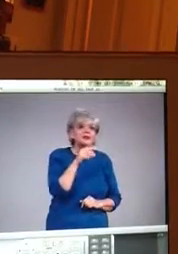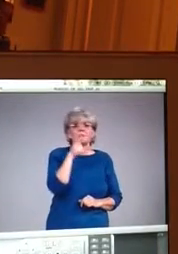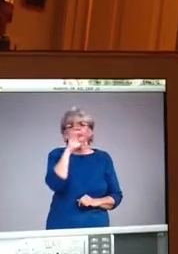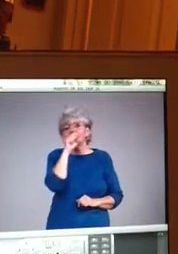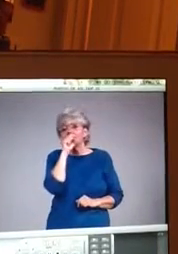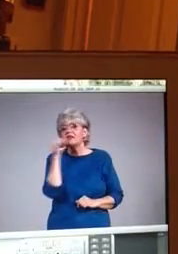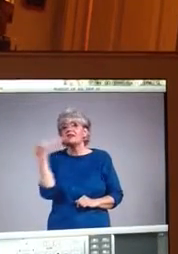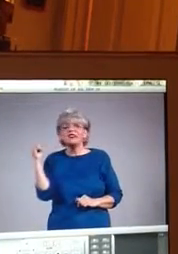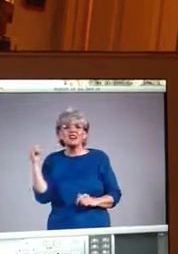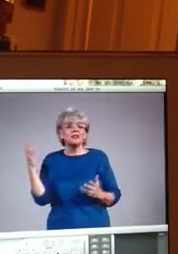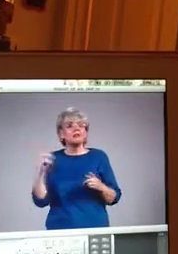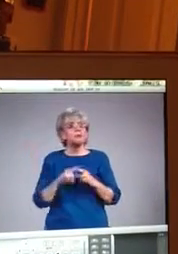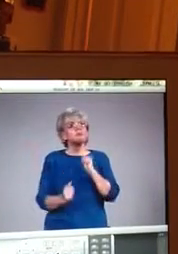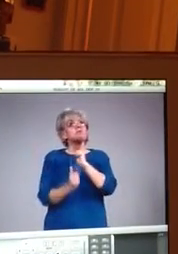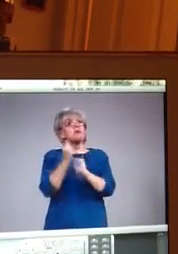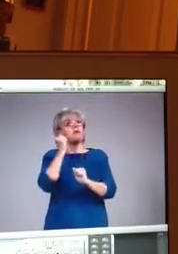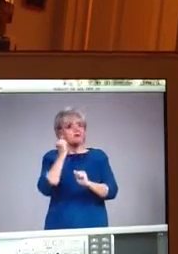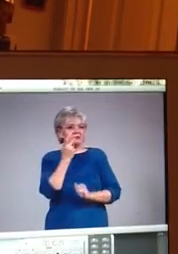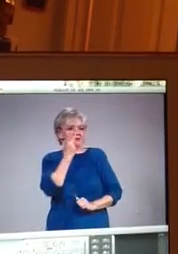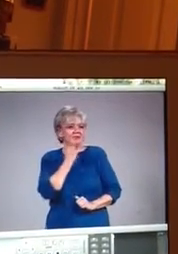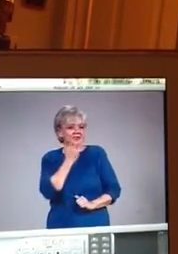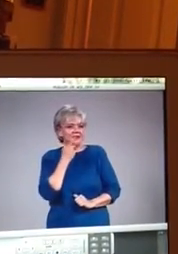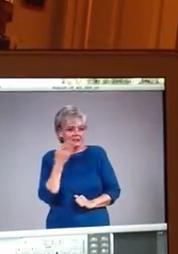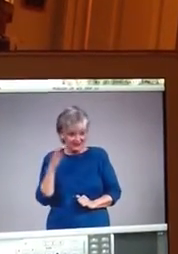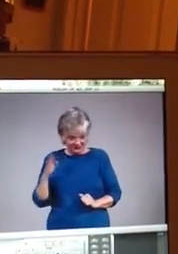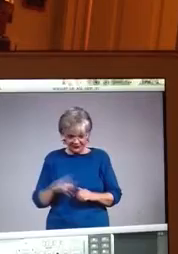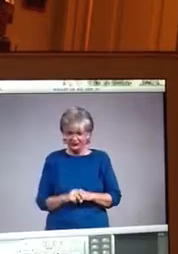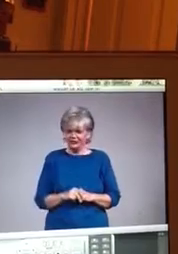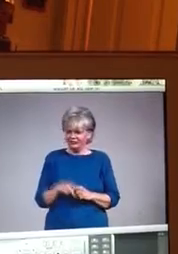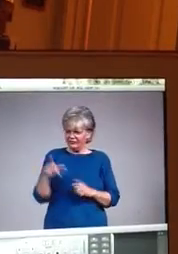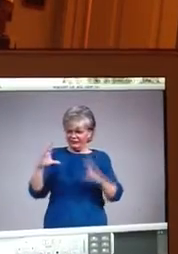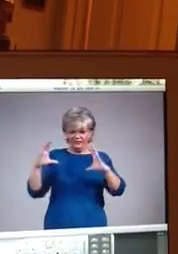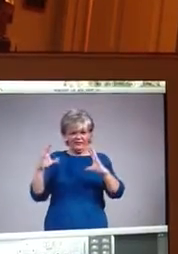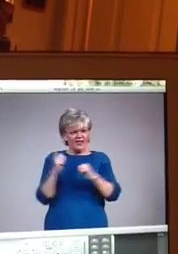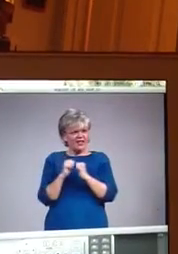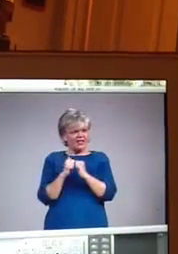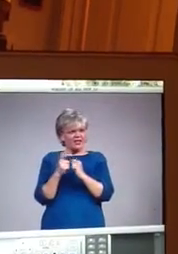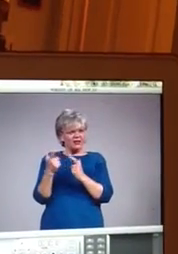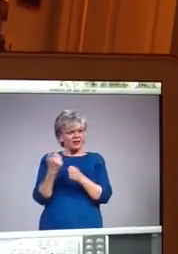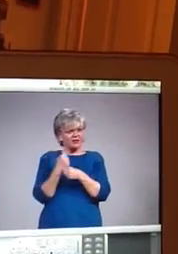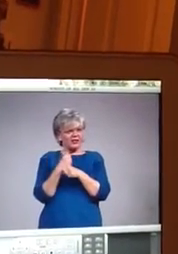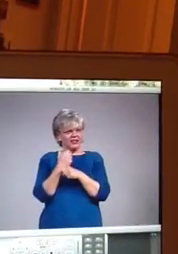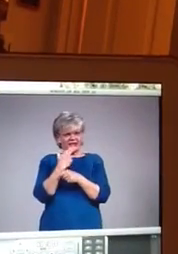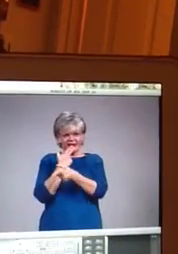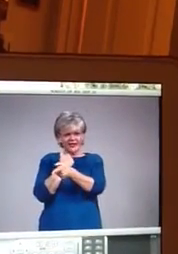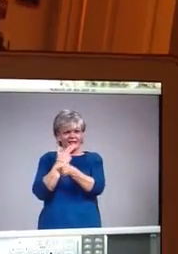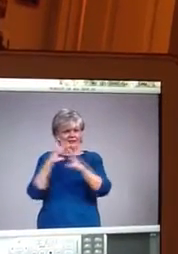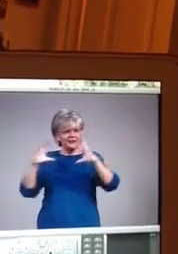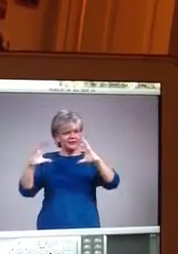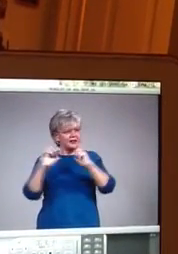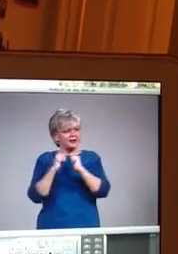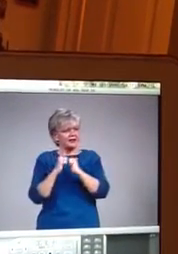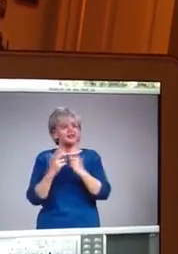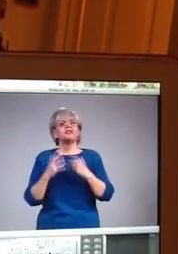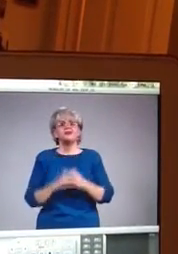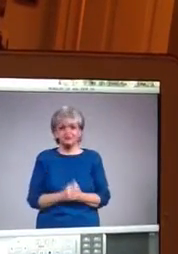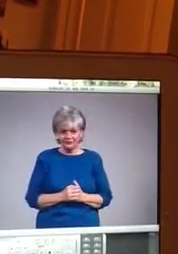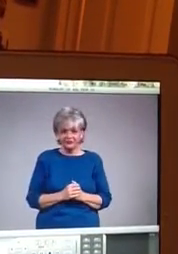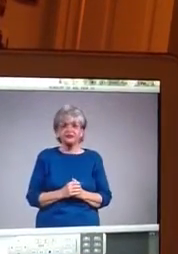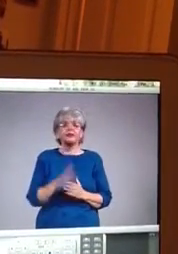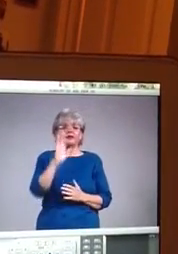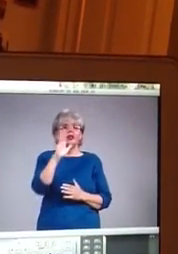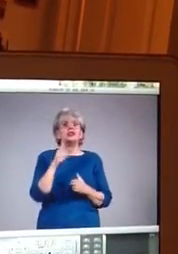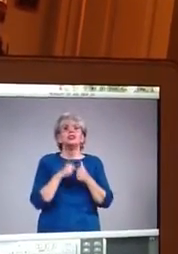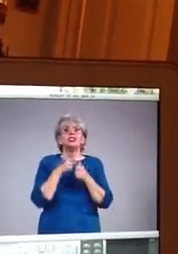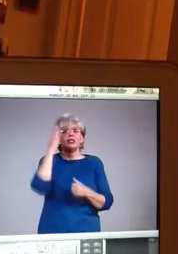different colors, green, orange, yellow, but most of the time it's pink and blue. How do you make that